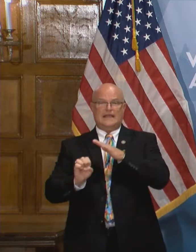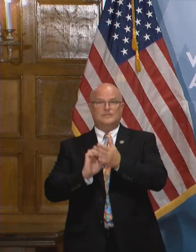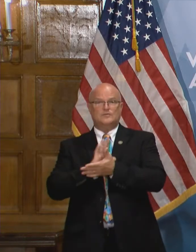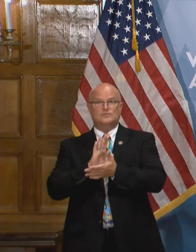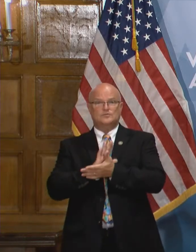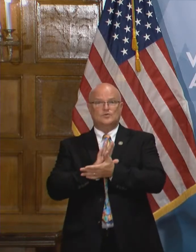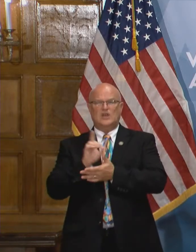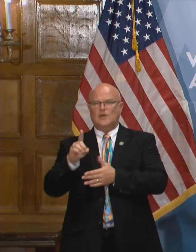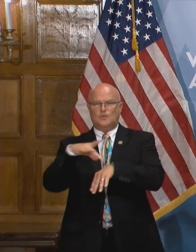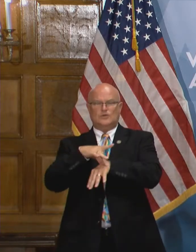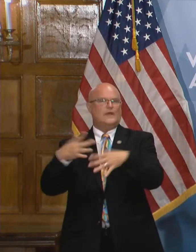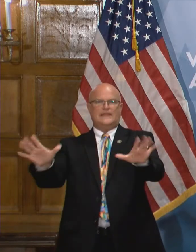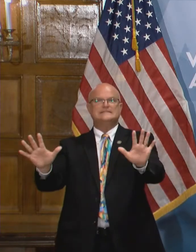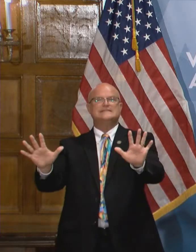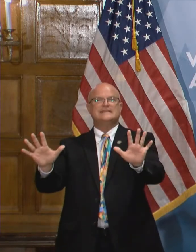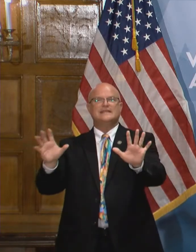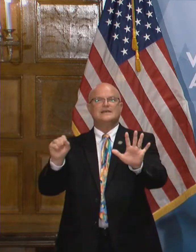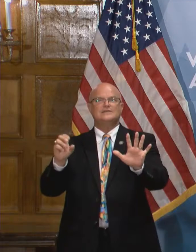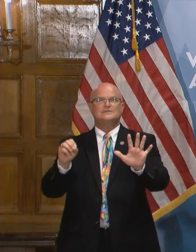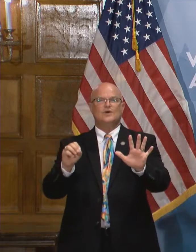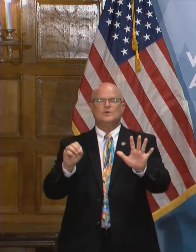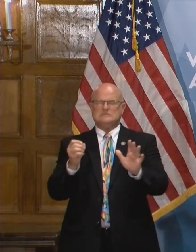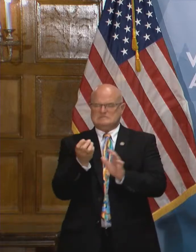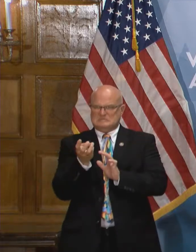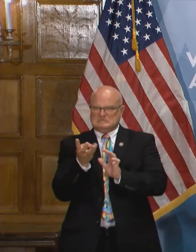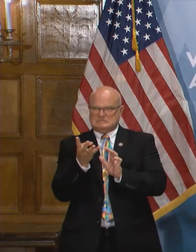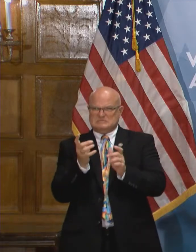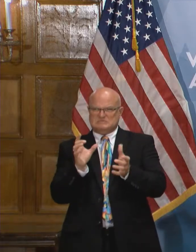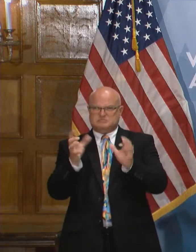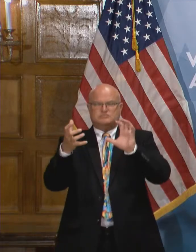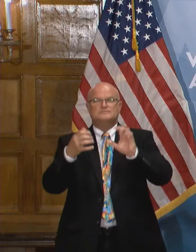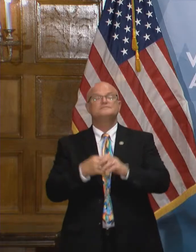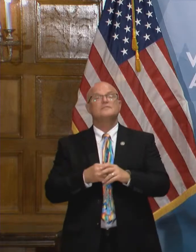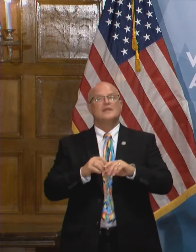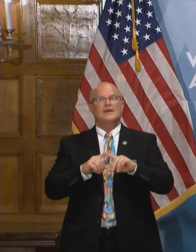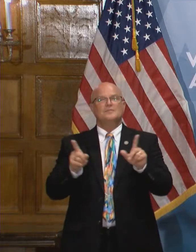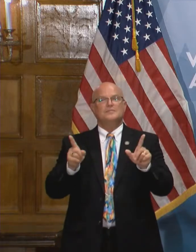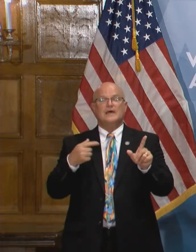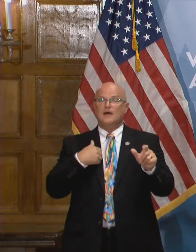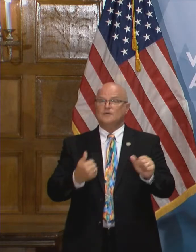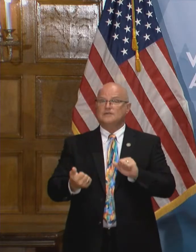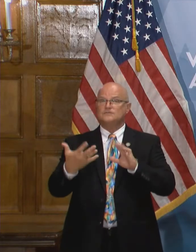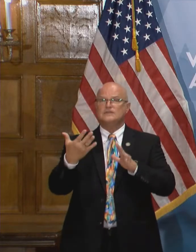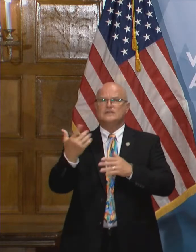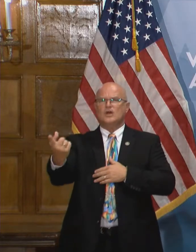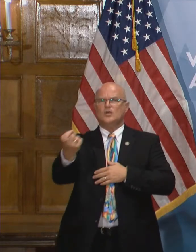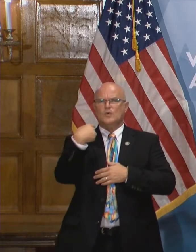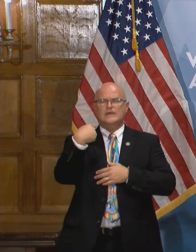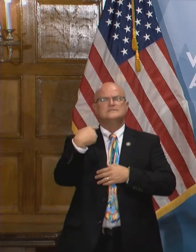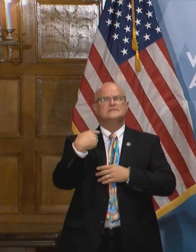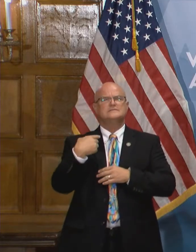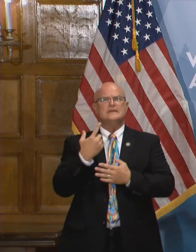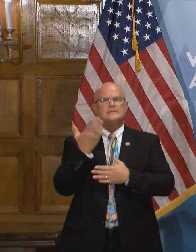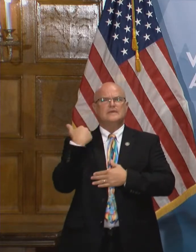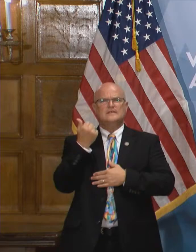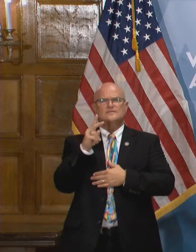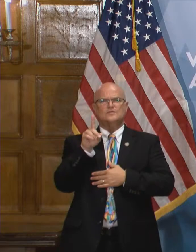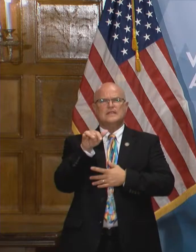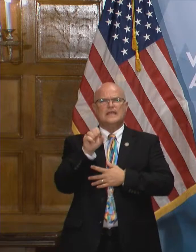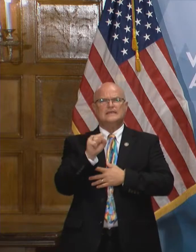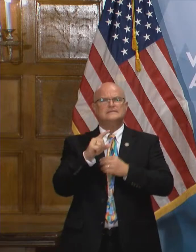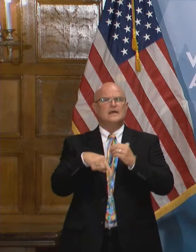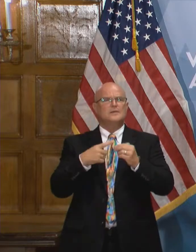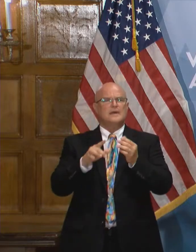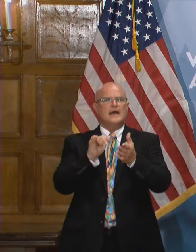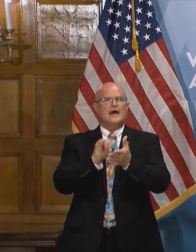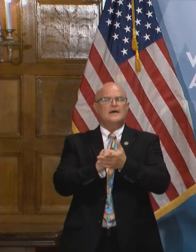in one elementary school. So minimal disruption there. I do want to address a question that has arisen in the last few days